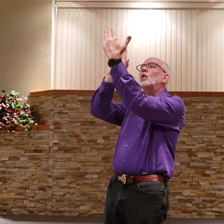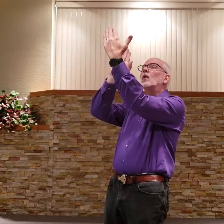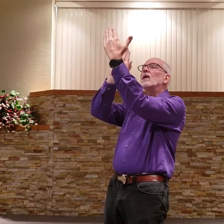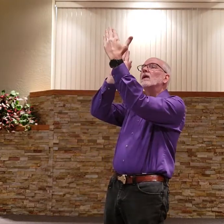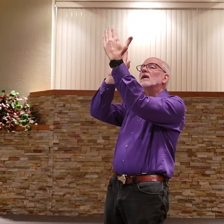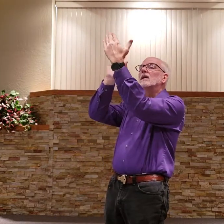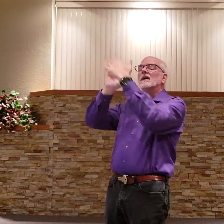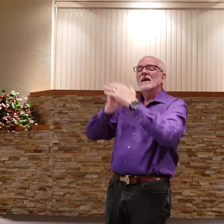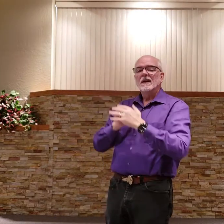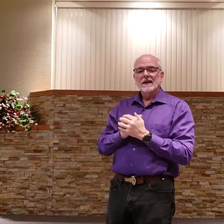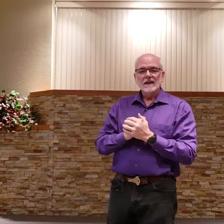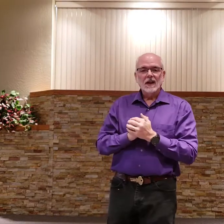Before.